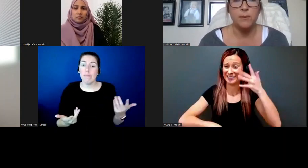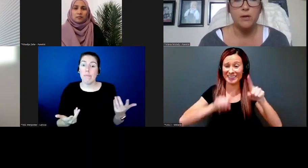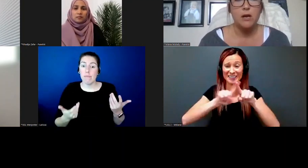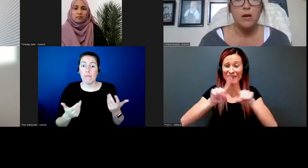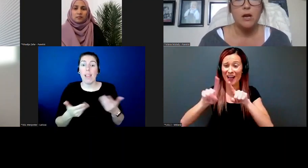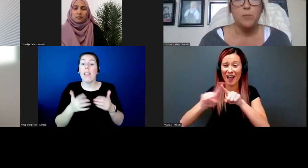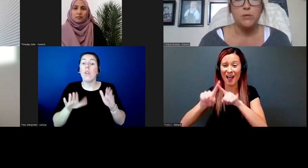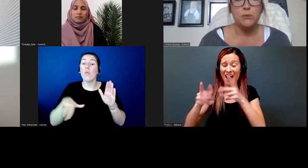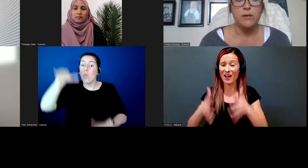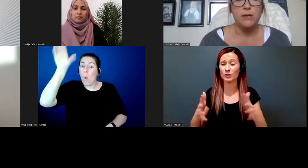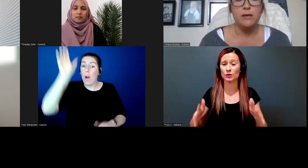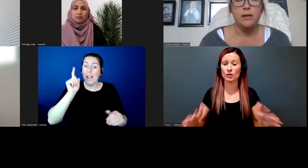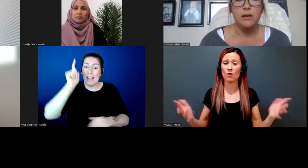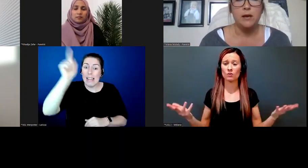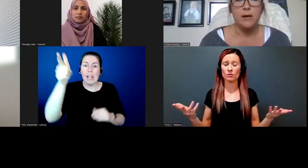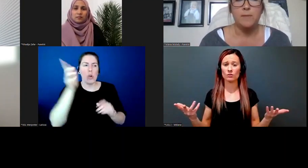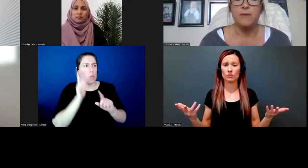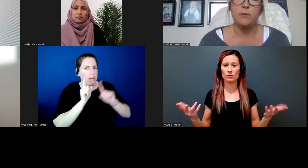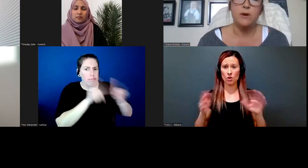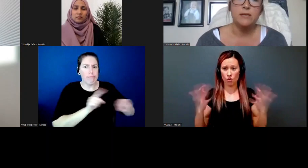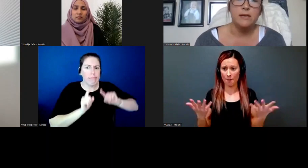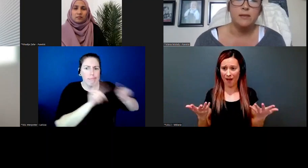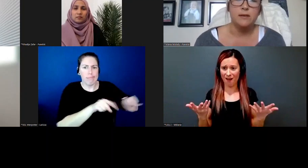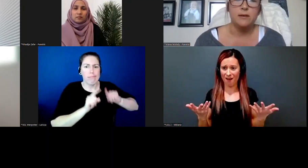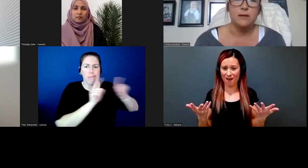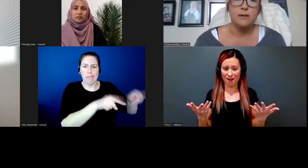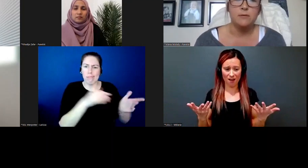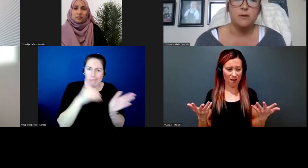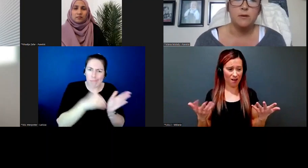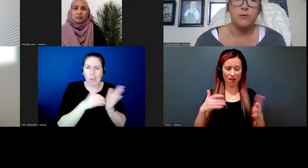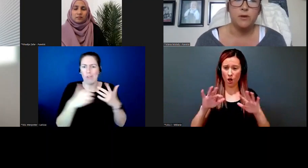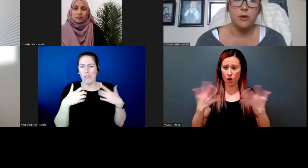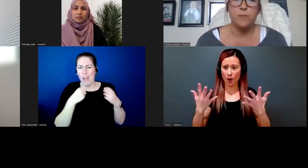grow up. Between, if they were not to get the